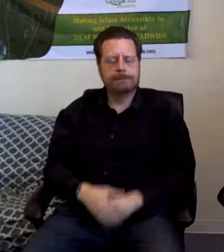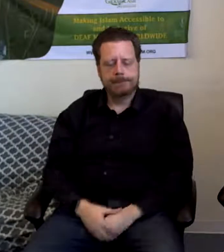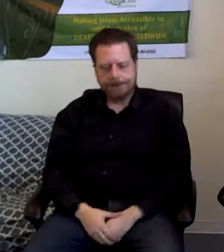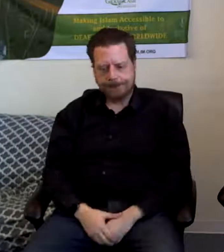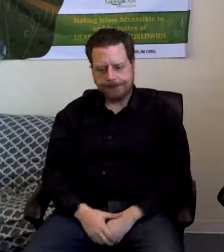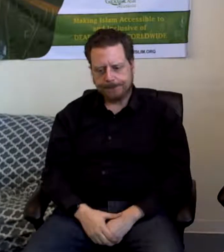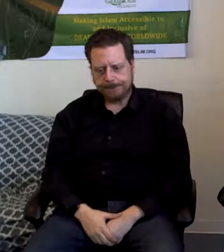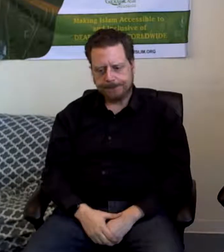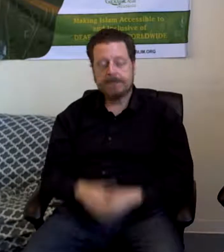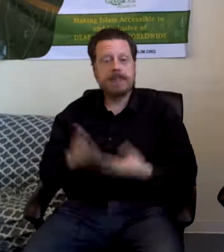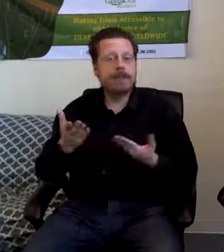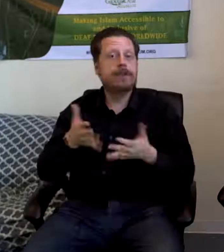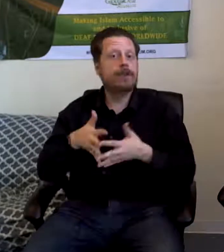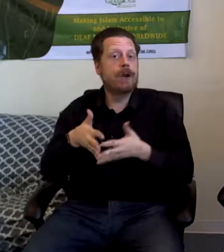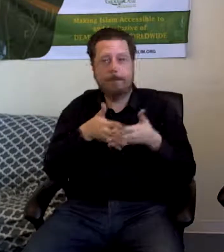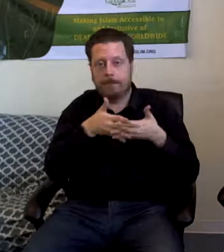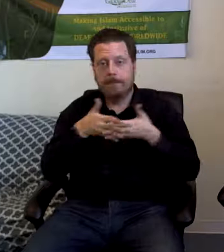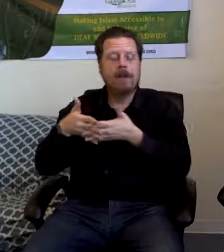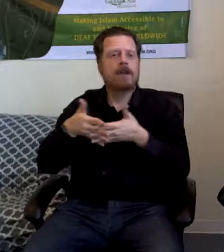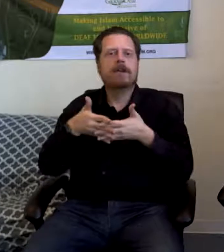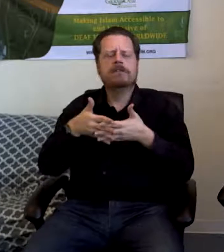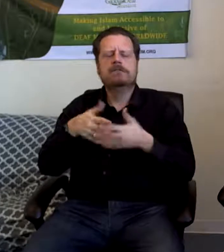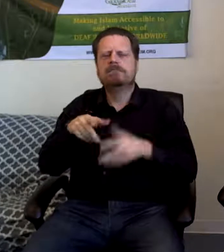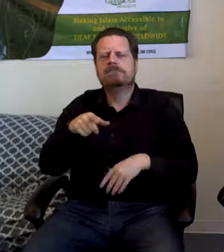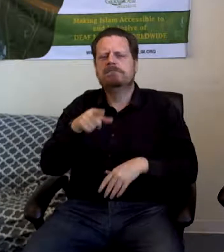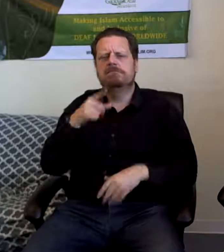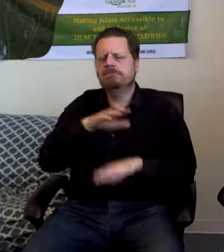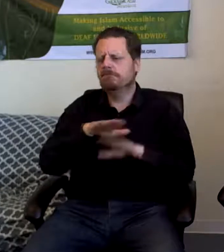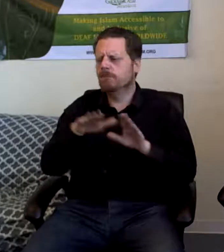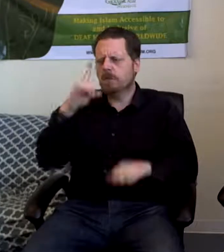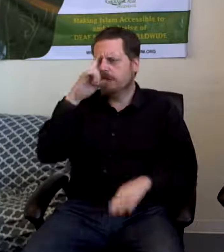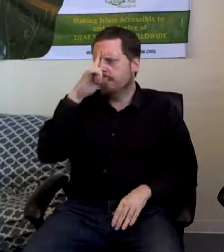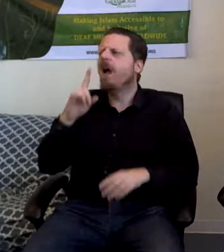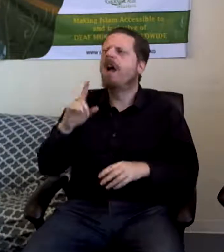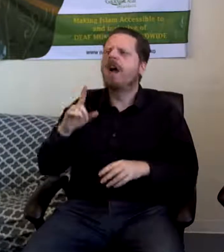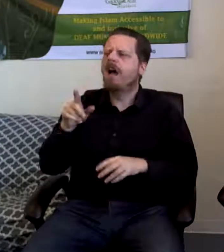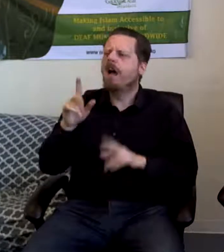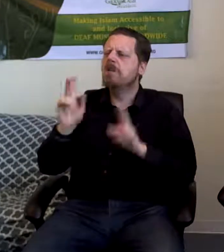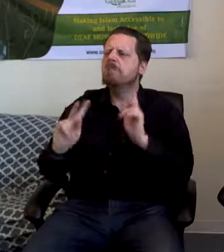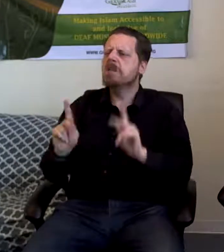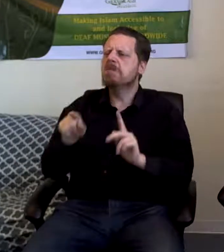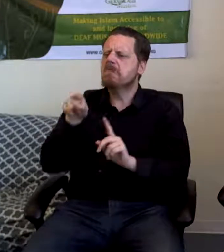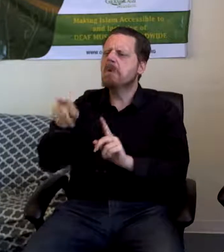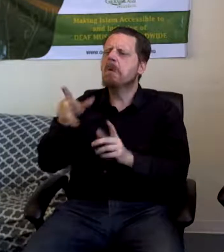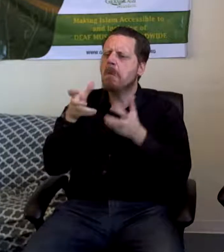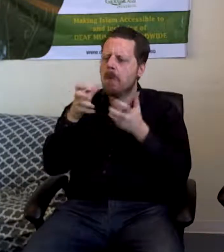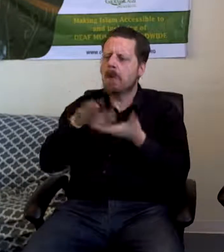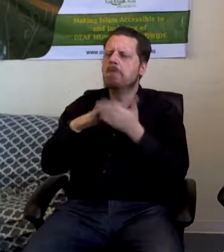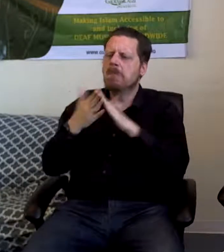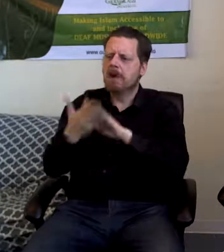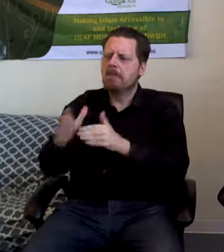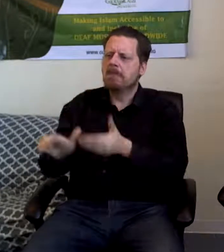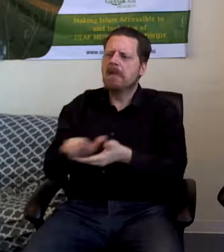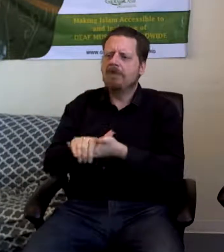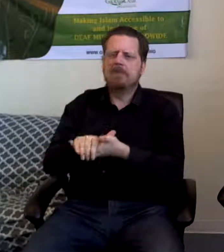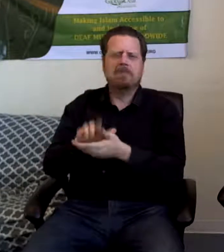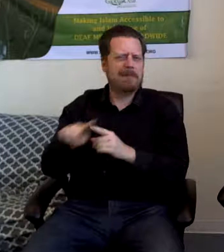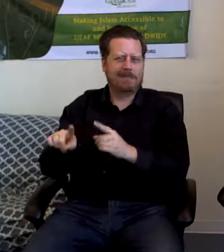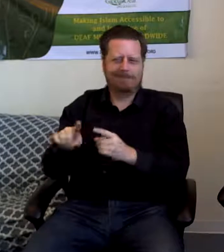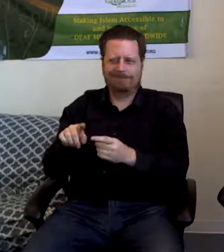So here in America, you don't think that there are people who would like to get married, but they don't have